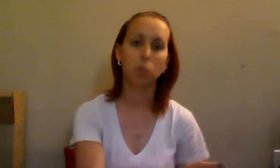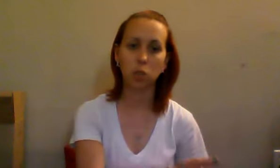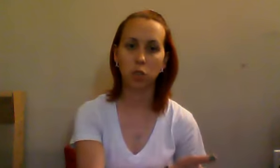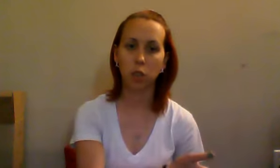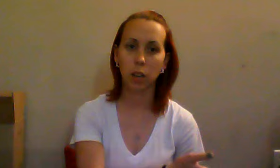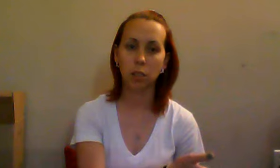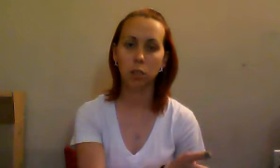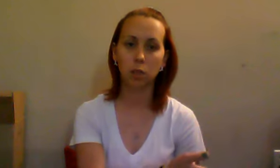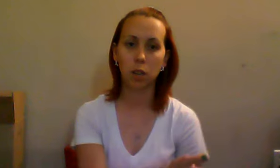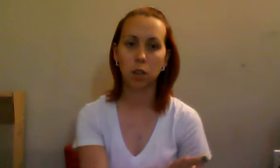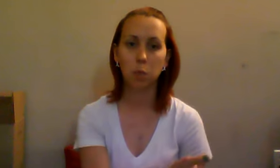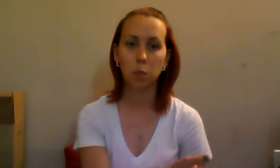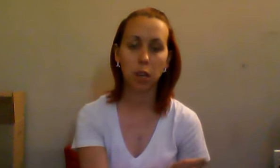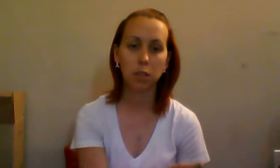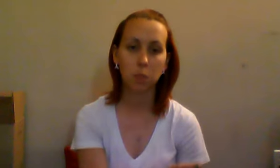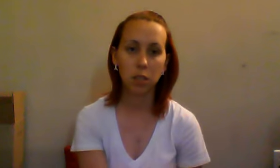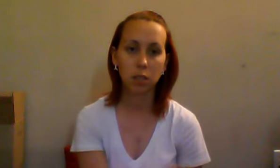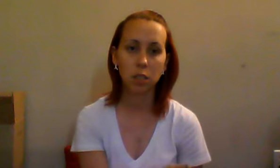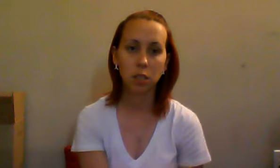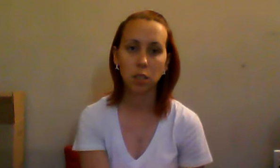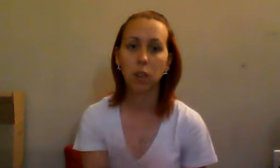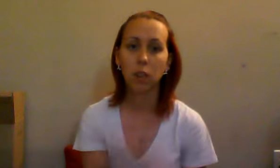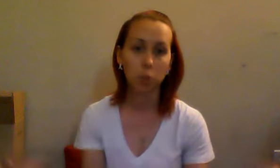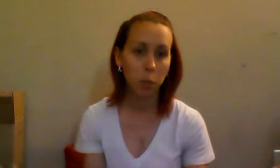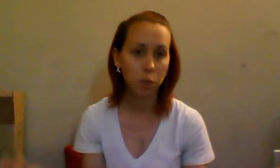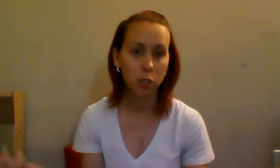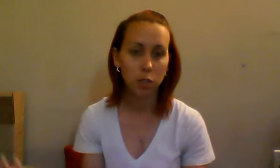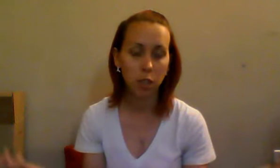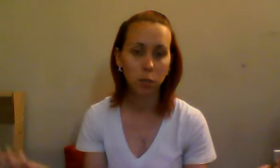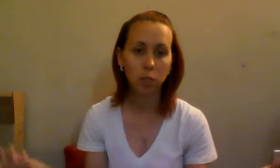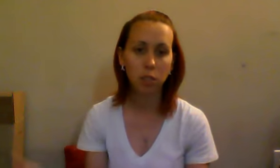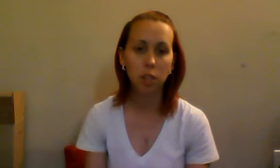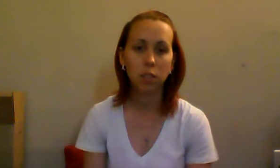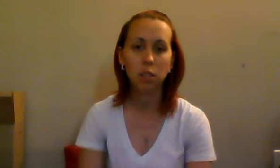are trying to communicate some of these needs to you, and now you'll be able to understand what they're saying. So